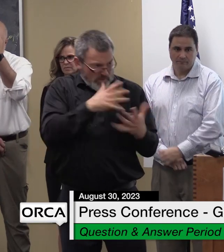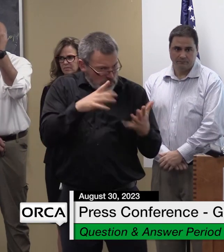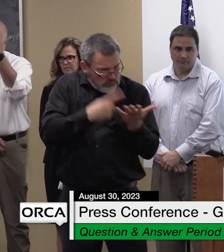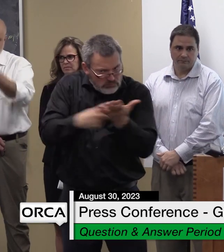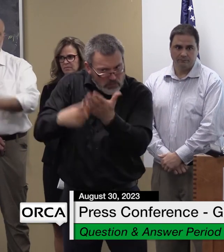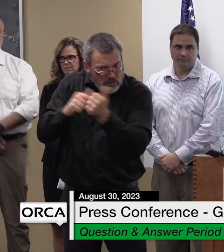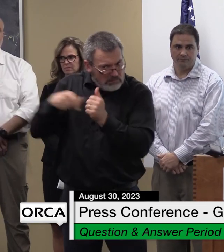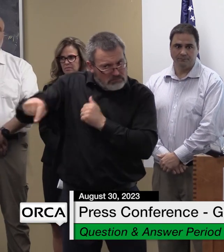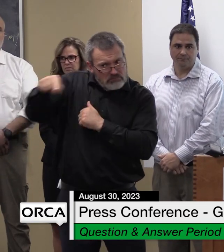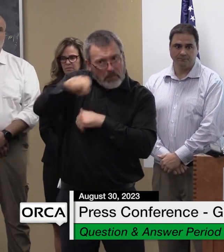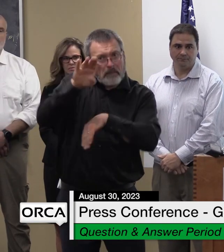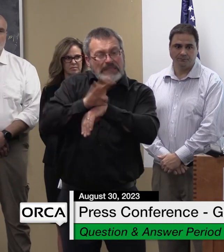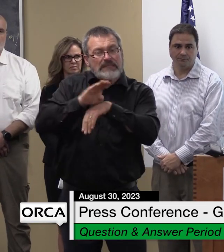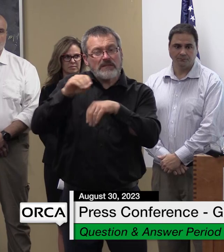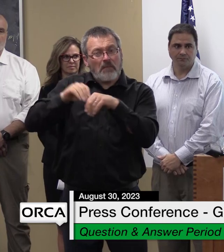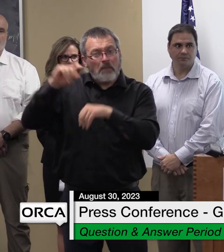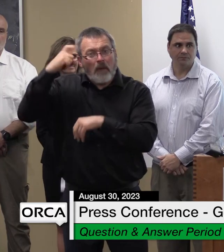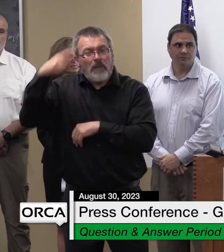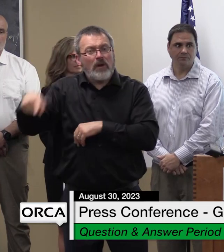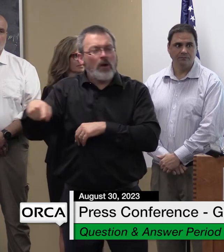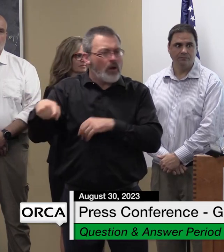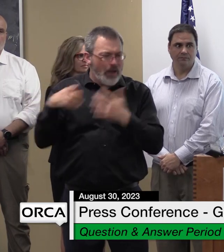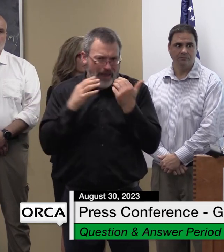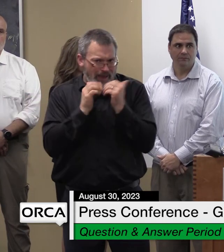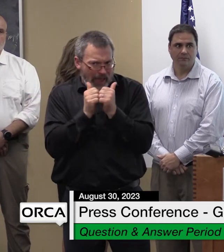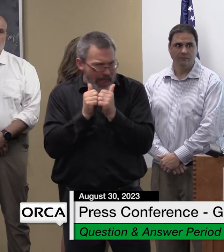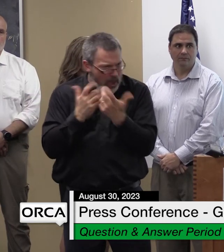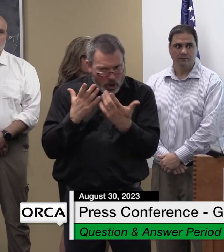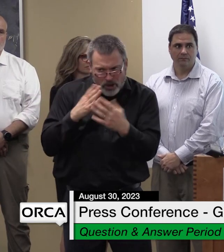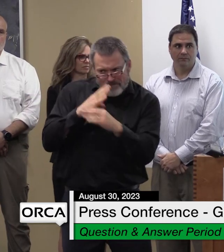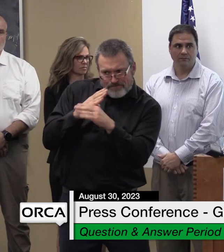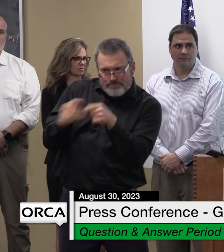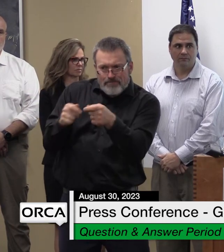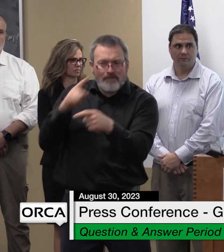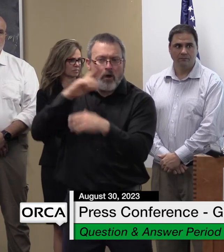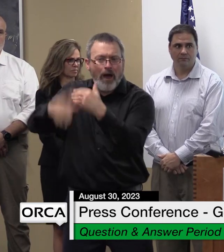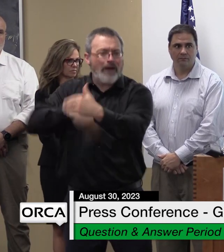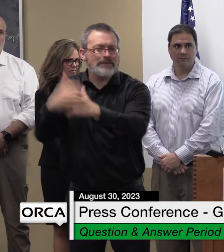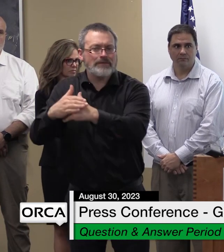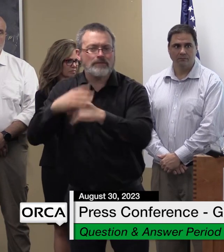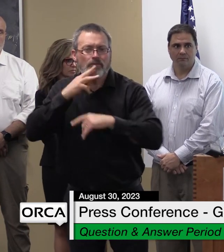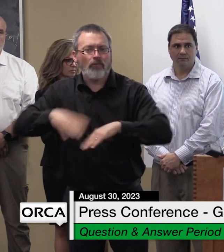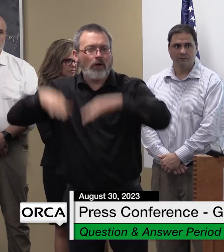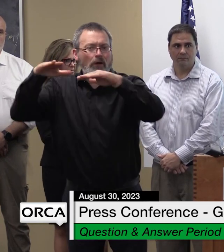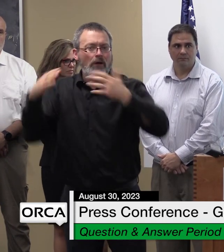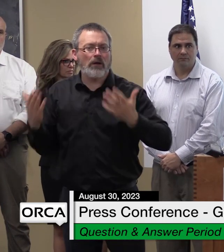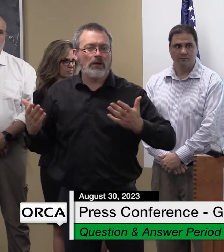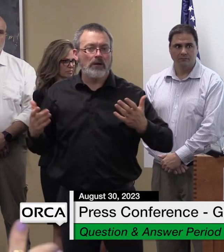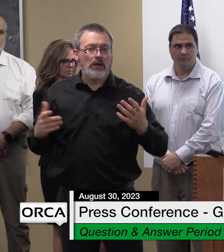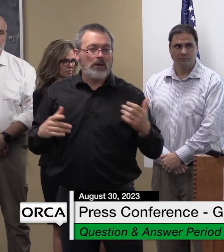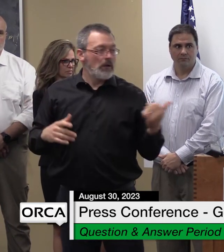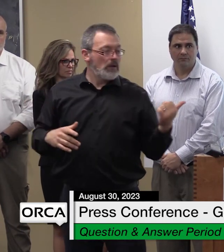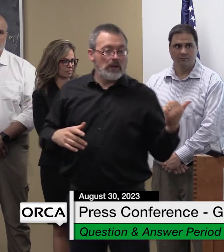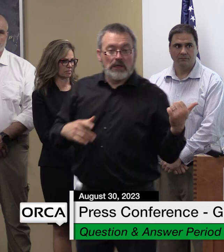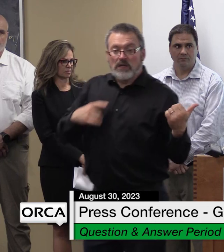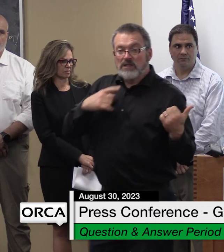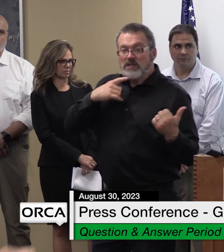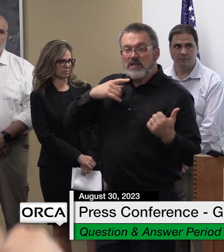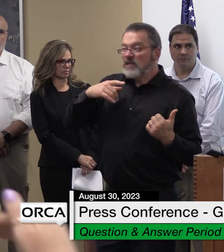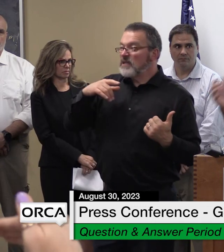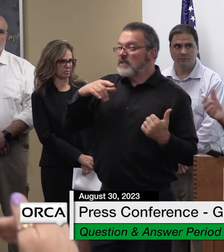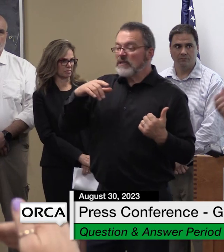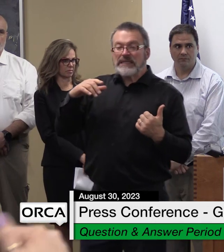future of mitigation in Montpelier looks like? Yeah, well, it's the whole corridor, if you think about it. When you think